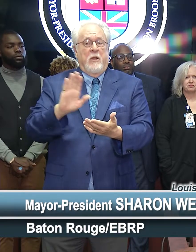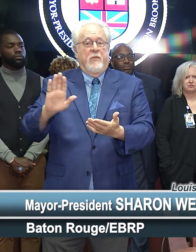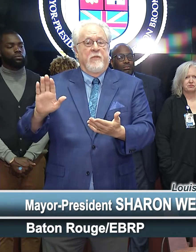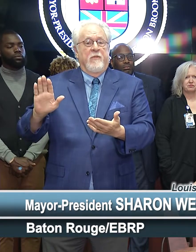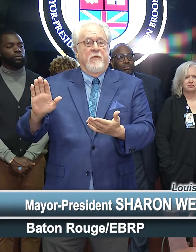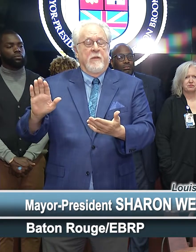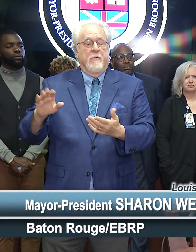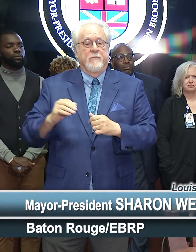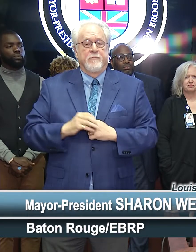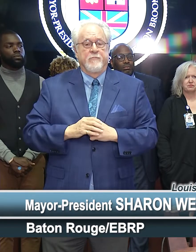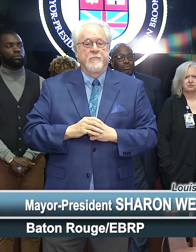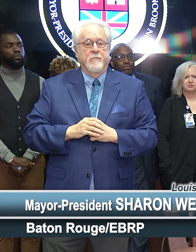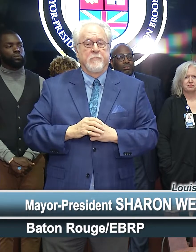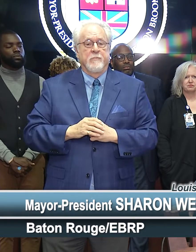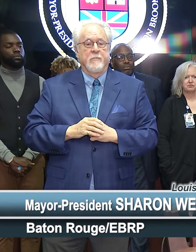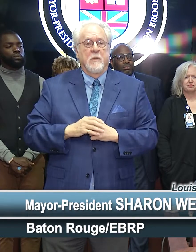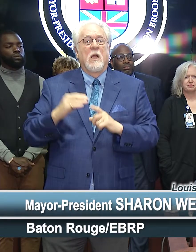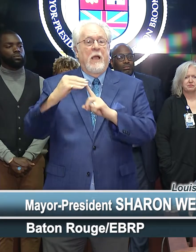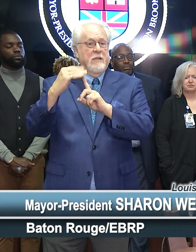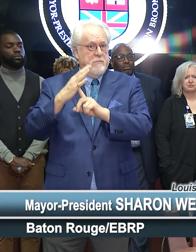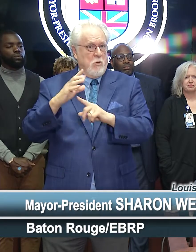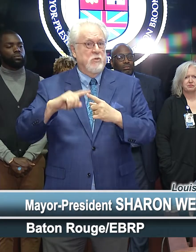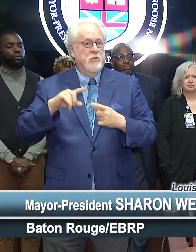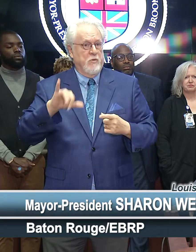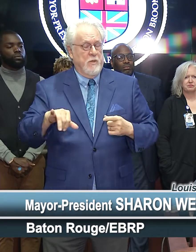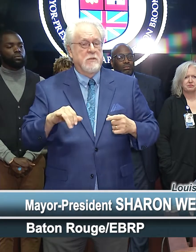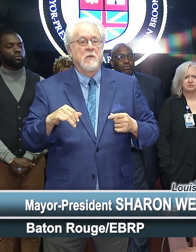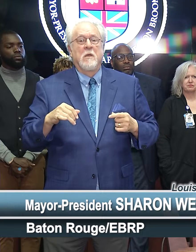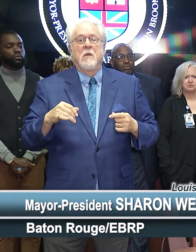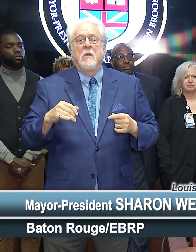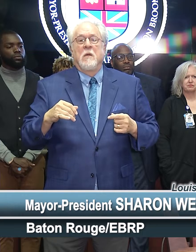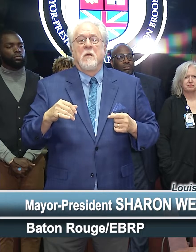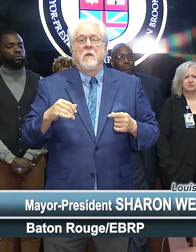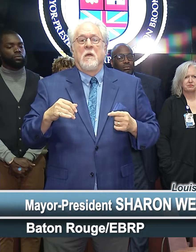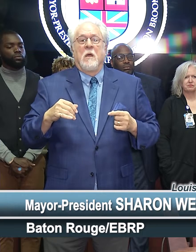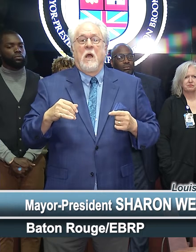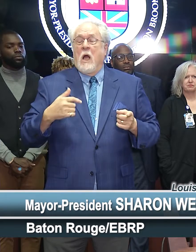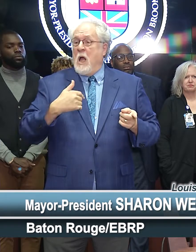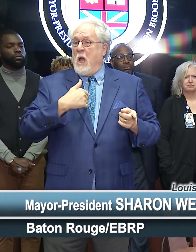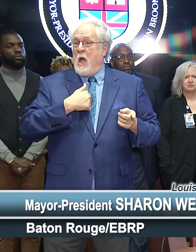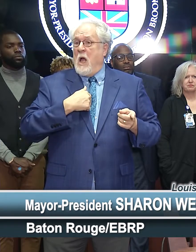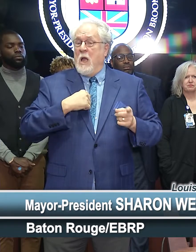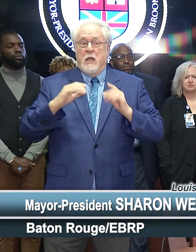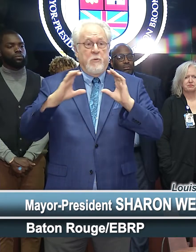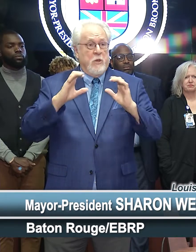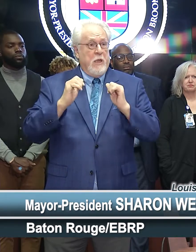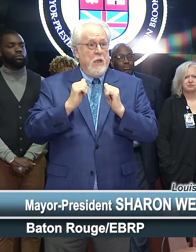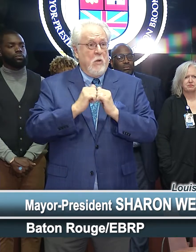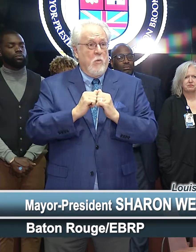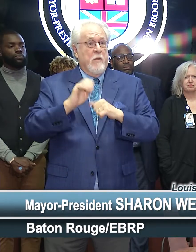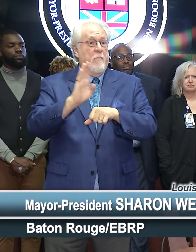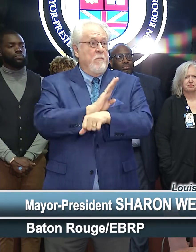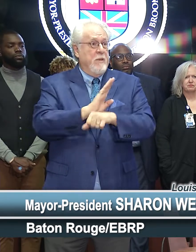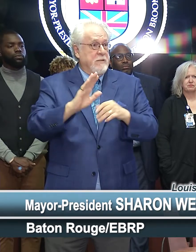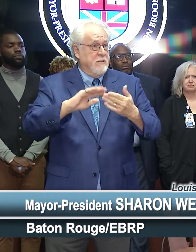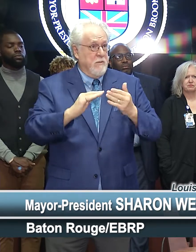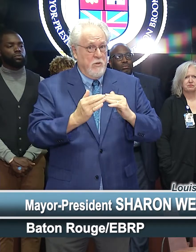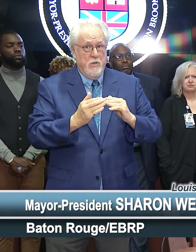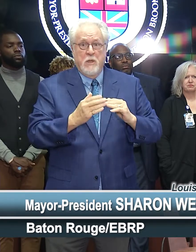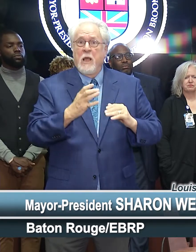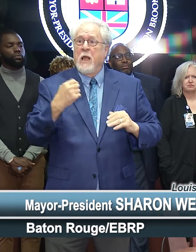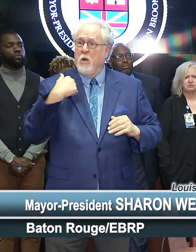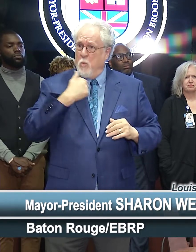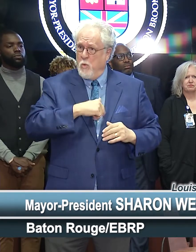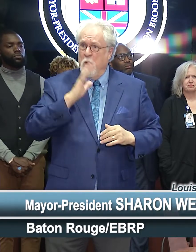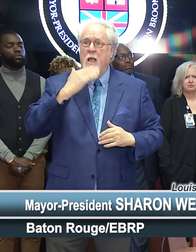their being exposed to this. I have been in communication with the business community, and we